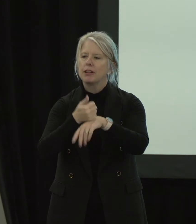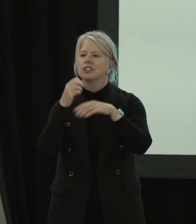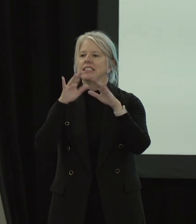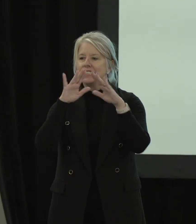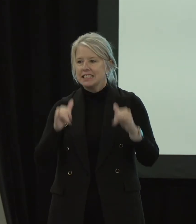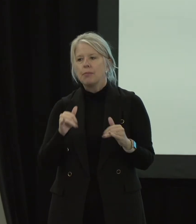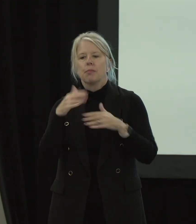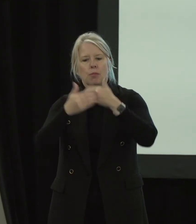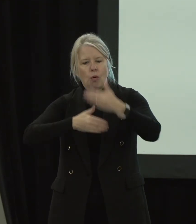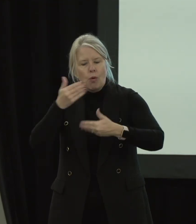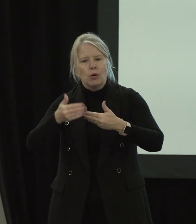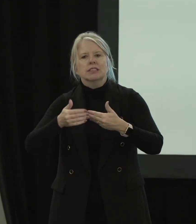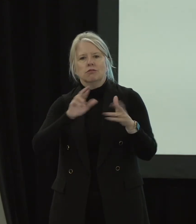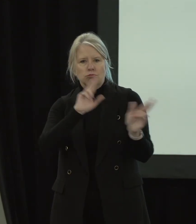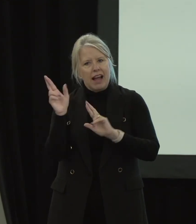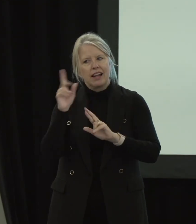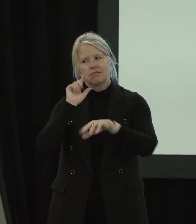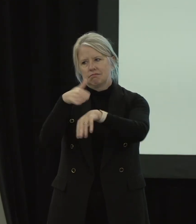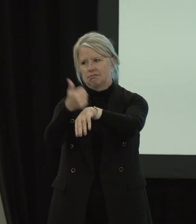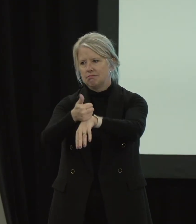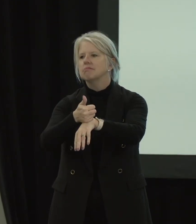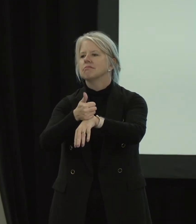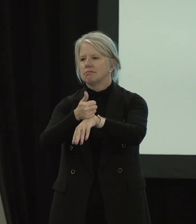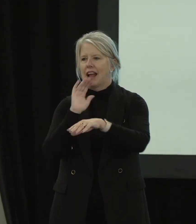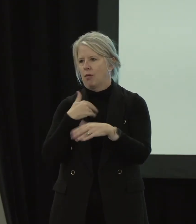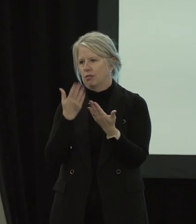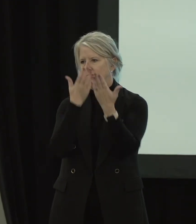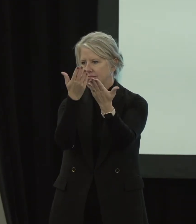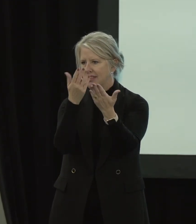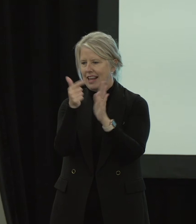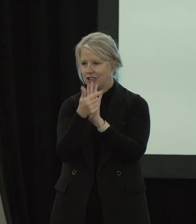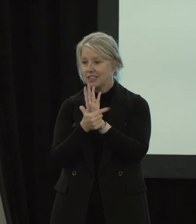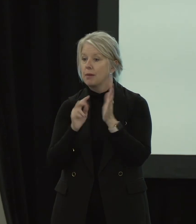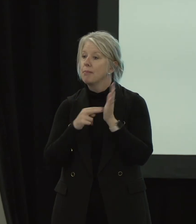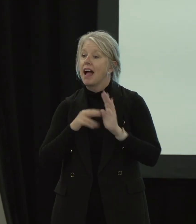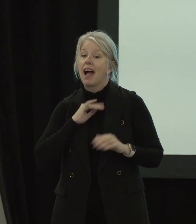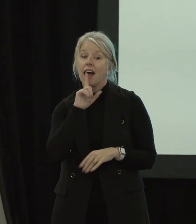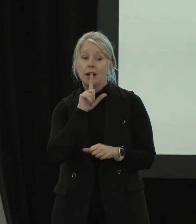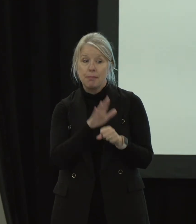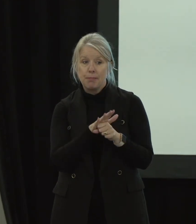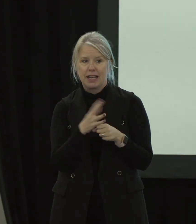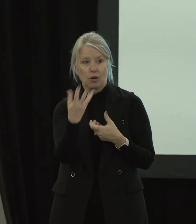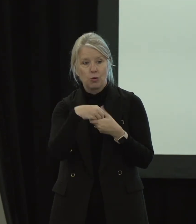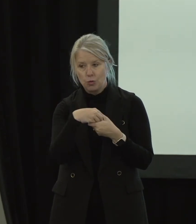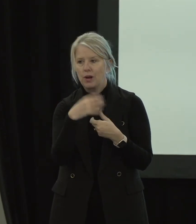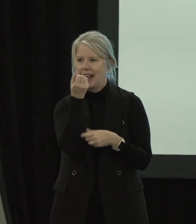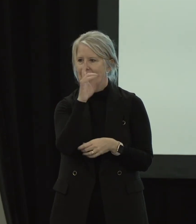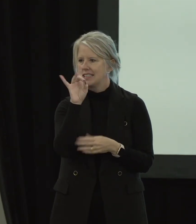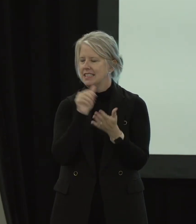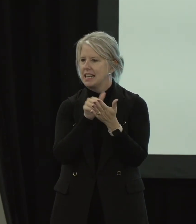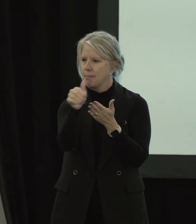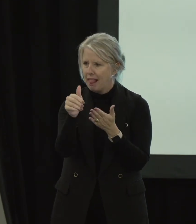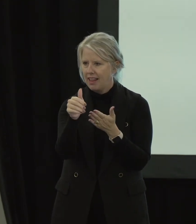processes required to implement our proposed legislation. Our commitment also includes $18 million